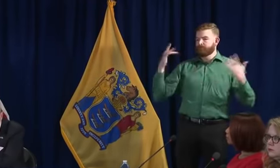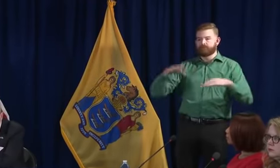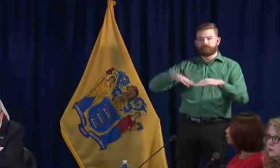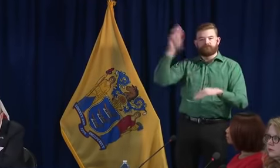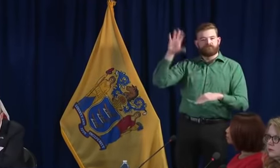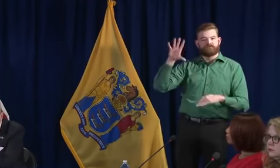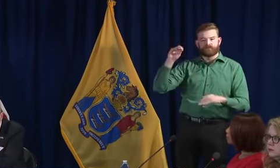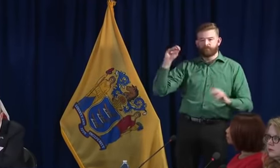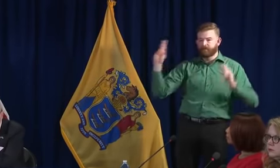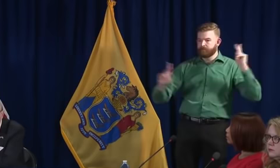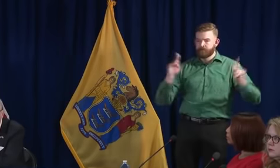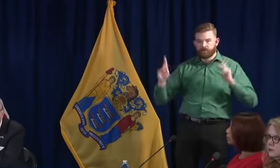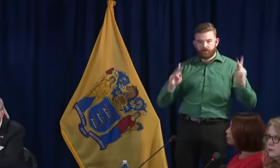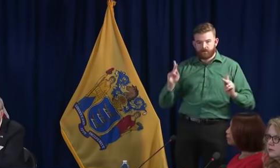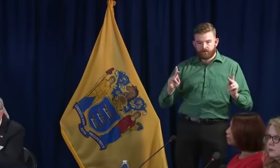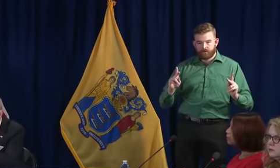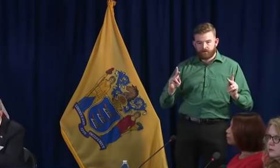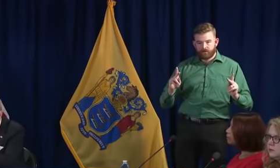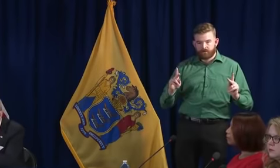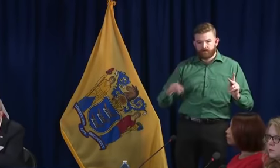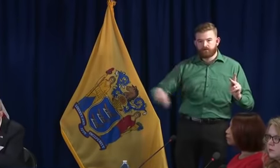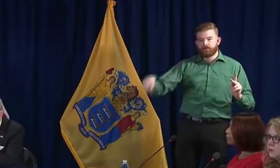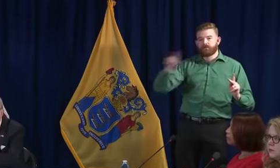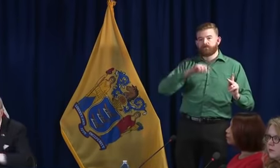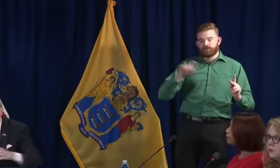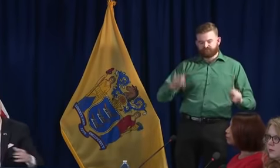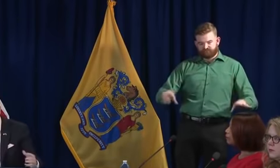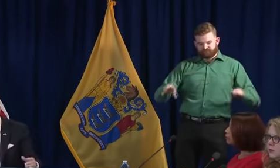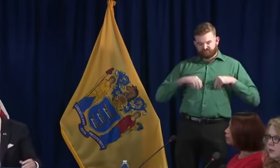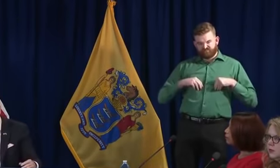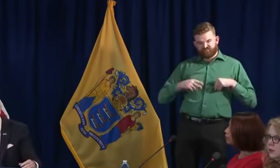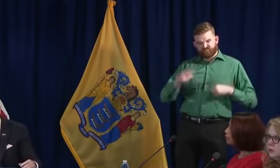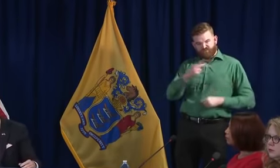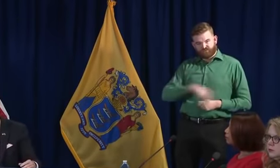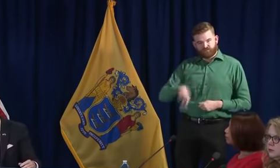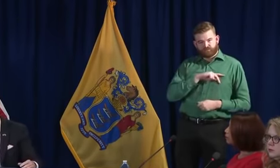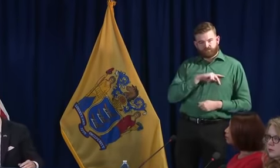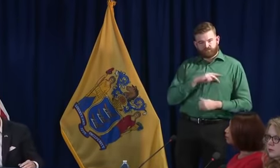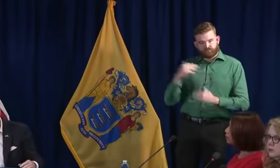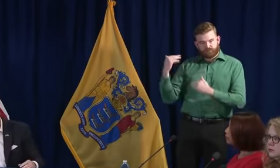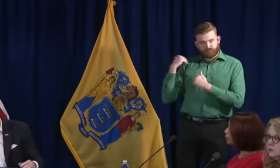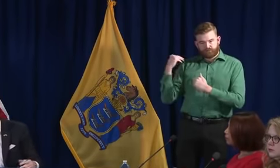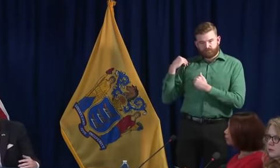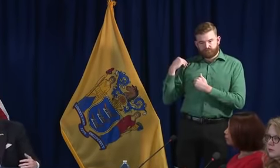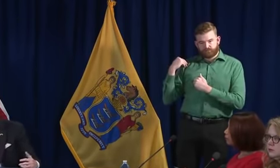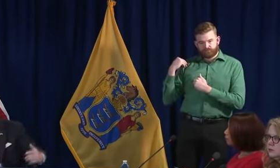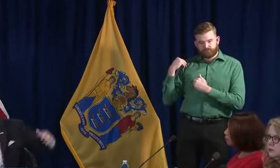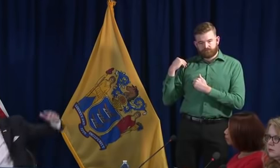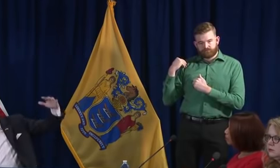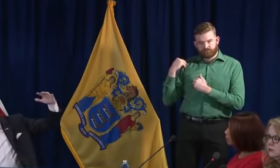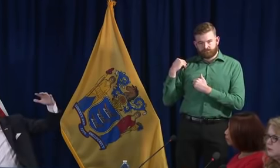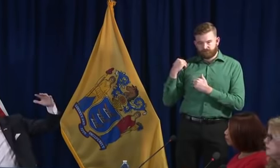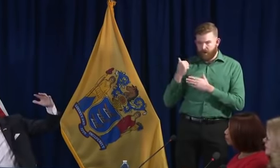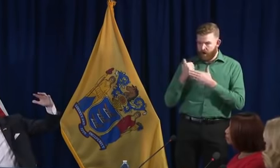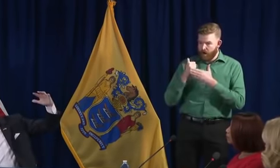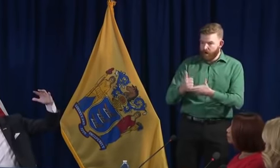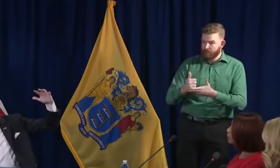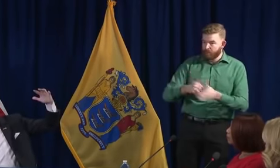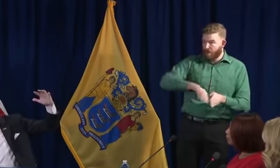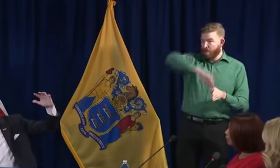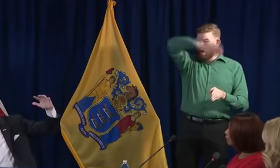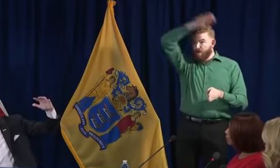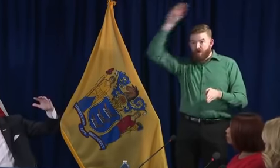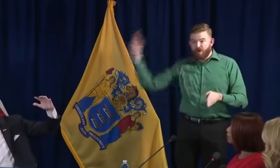everyone to take personal responsibility to do their part to flatten the curve. Again, a lot of what you're going to continue to hear about over